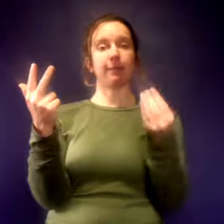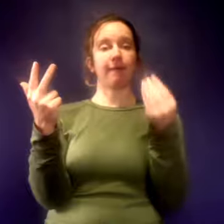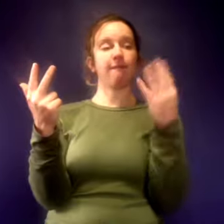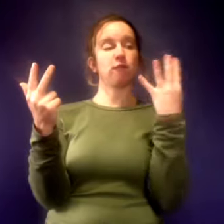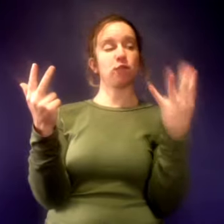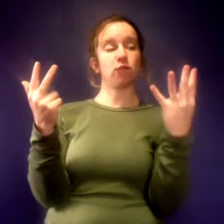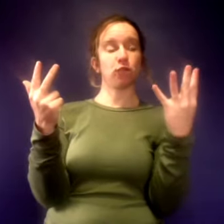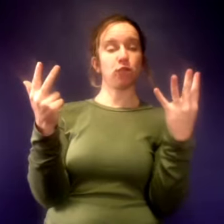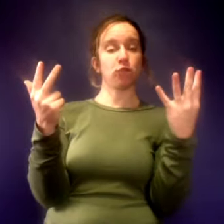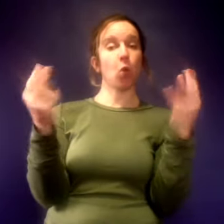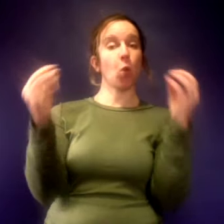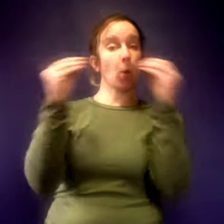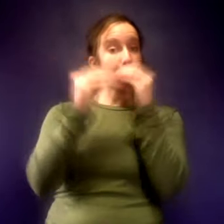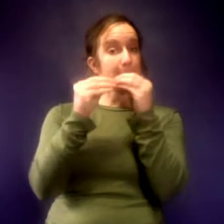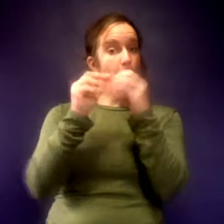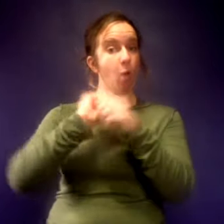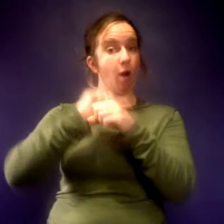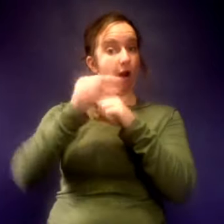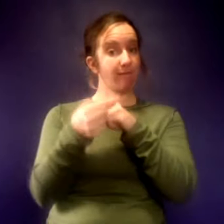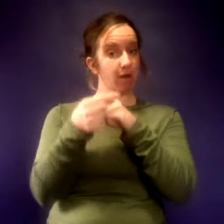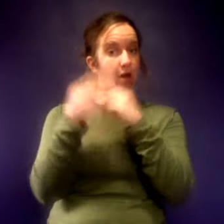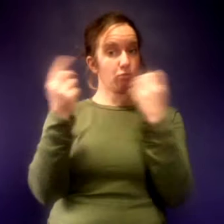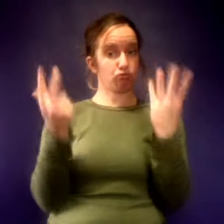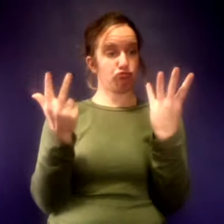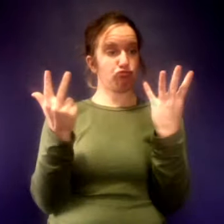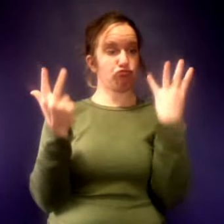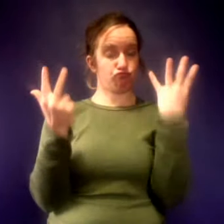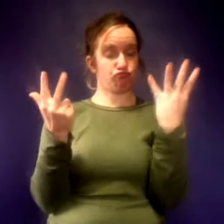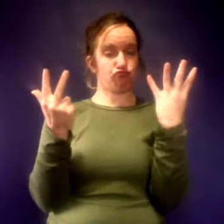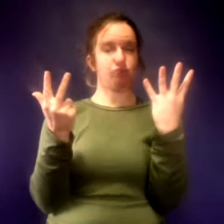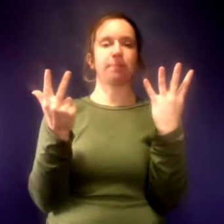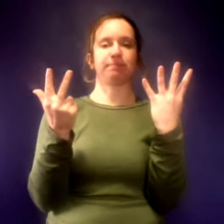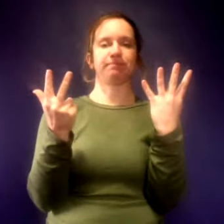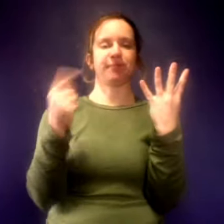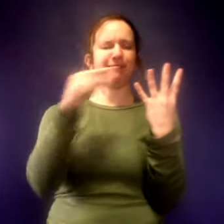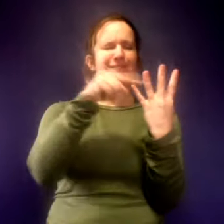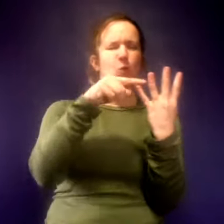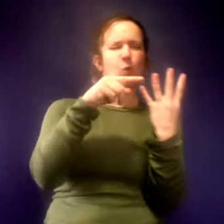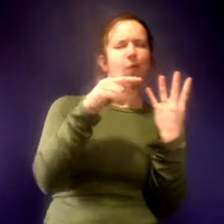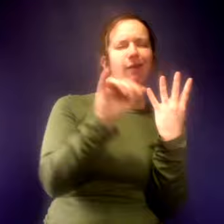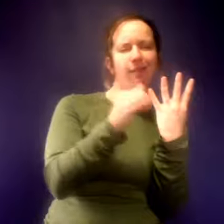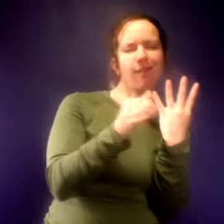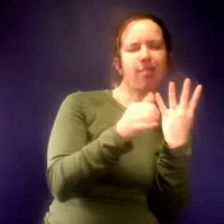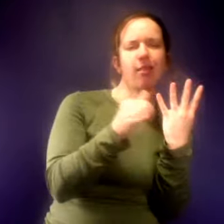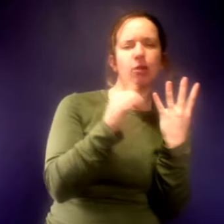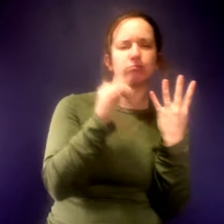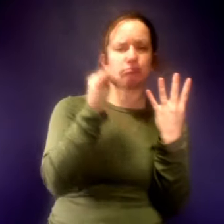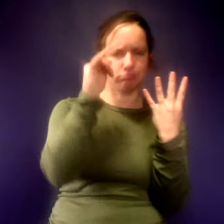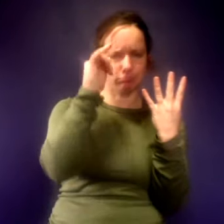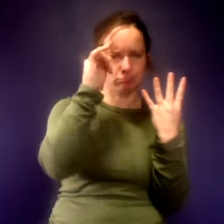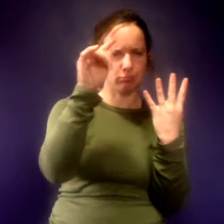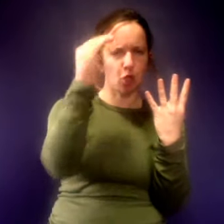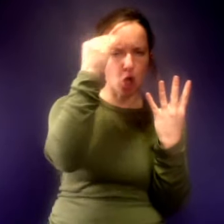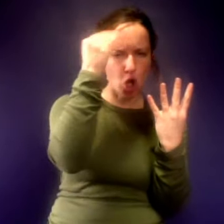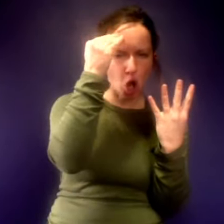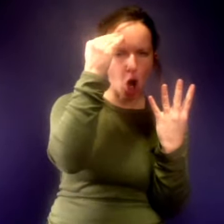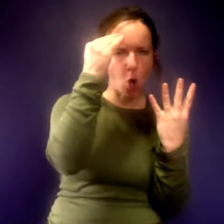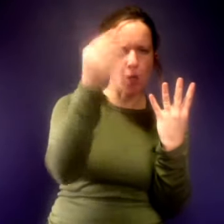put this 4 in yellow so you know that these are the ones you're giving me. 1, 2,